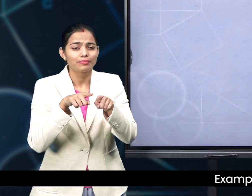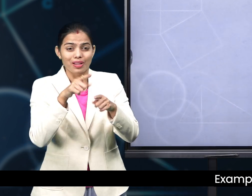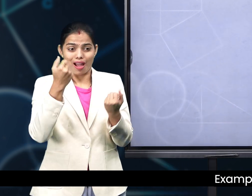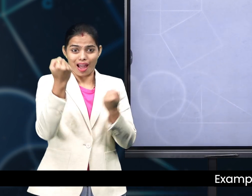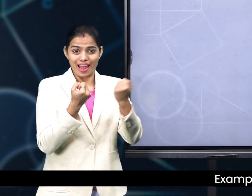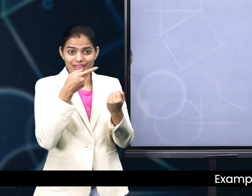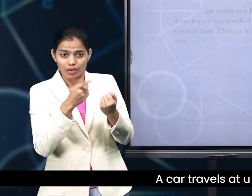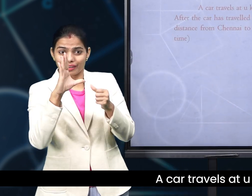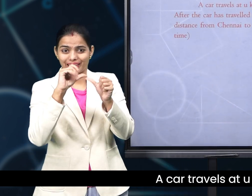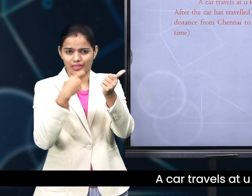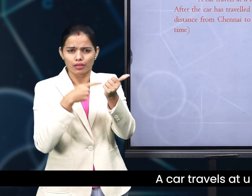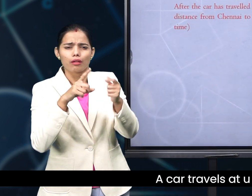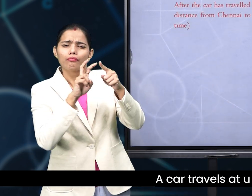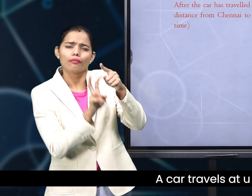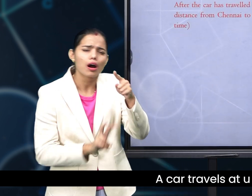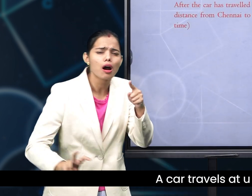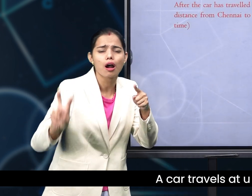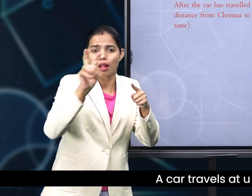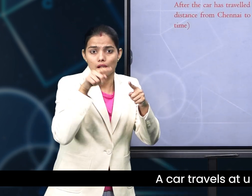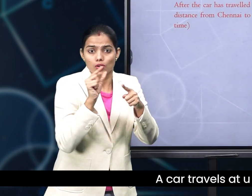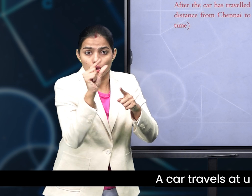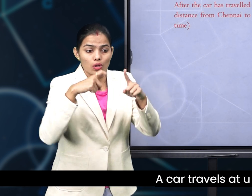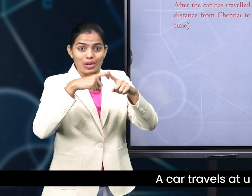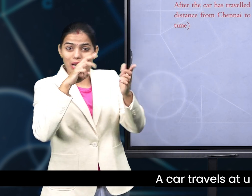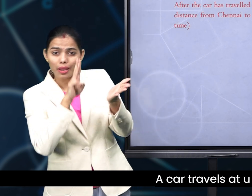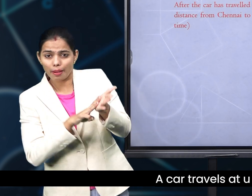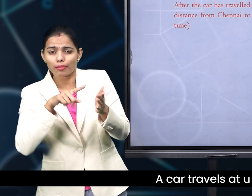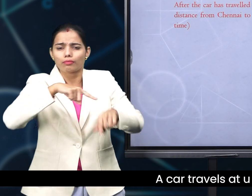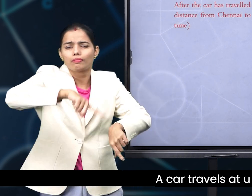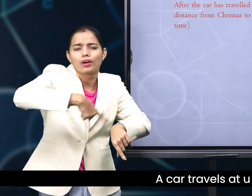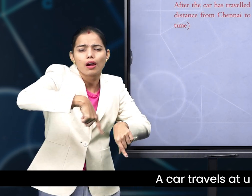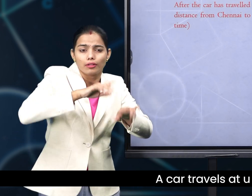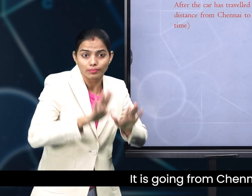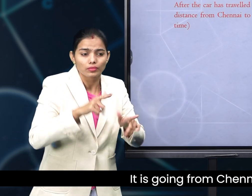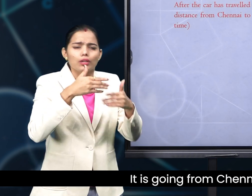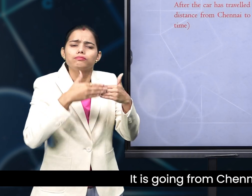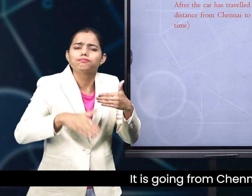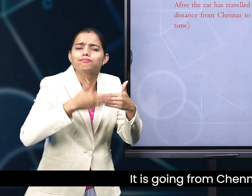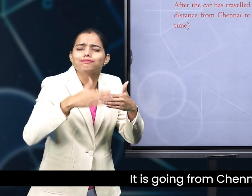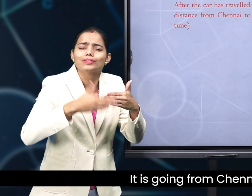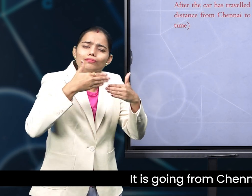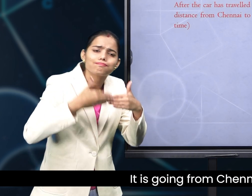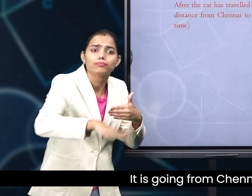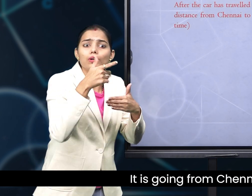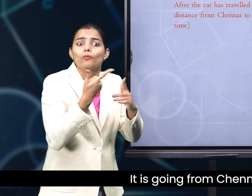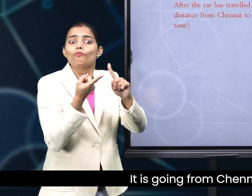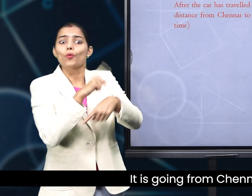Example: a car travels at u km per hour. It is going from Chennai to